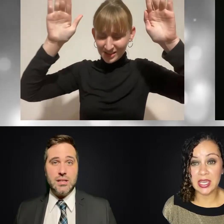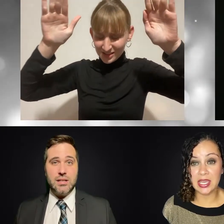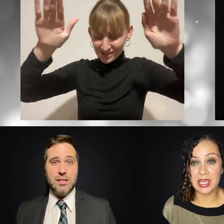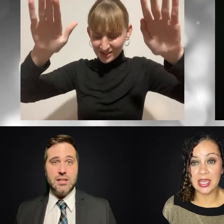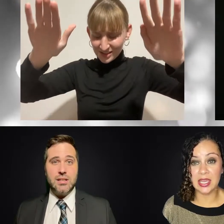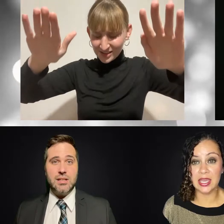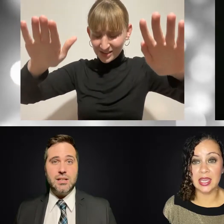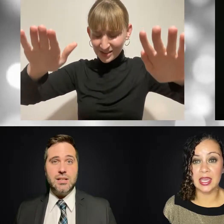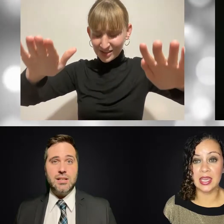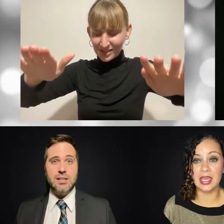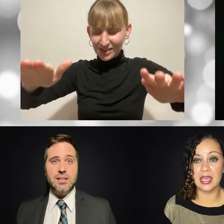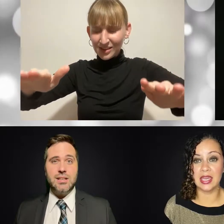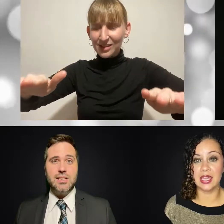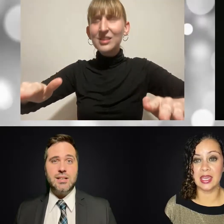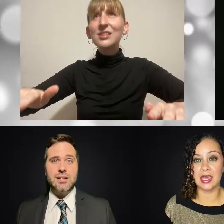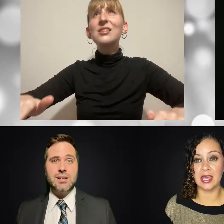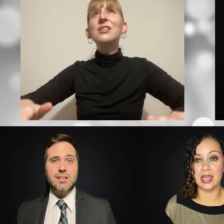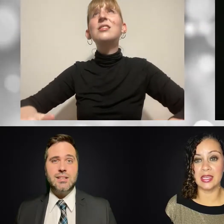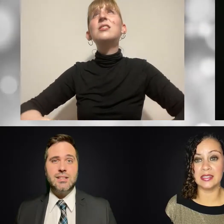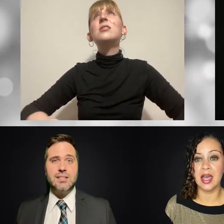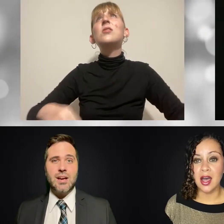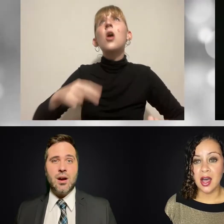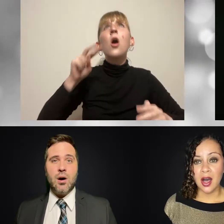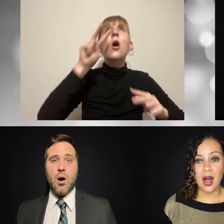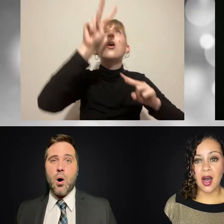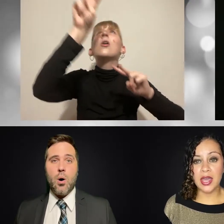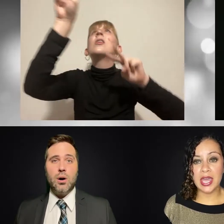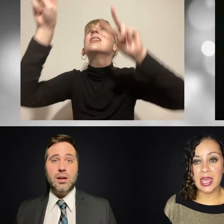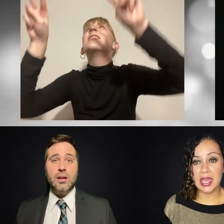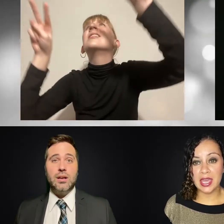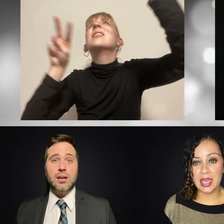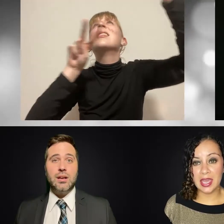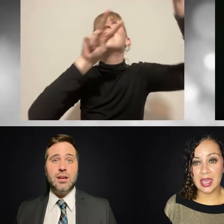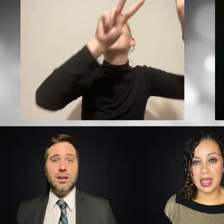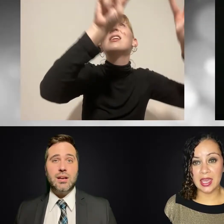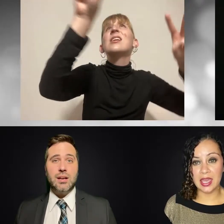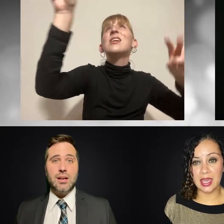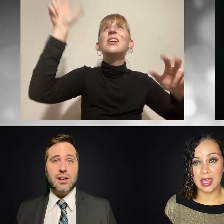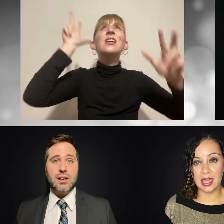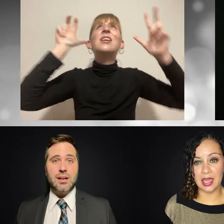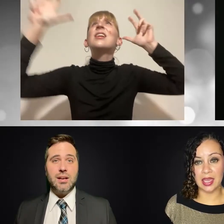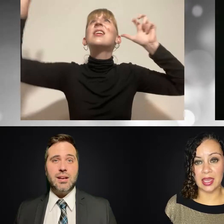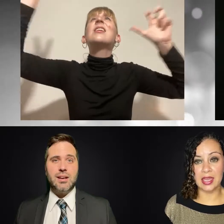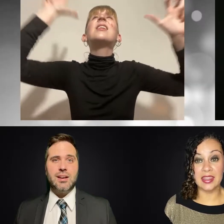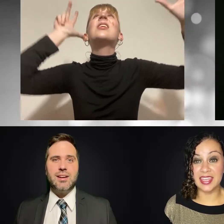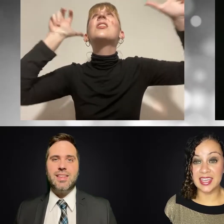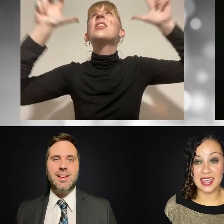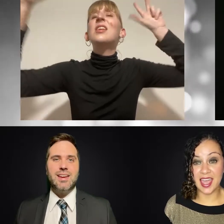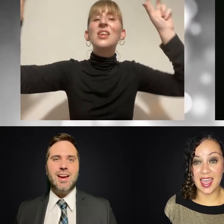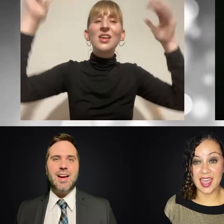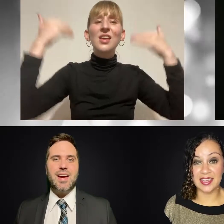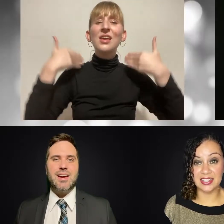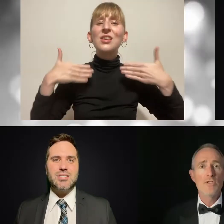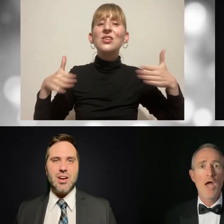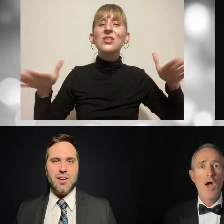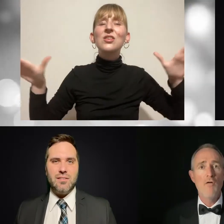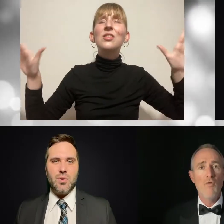knees, O hear the